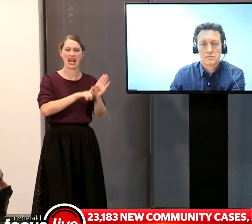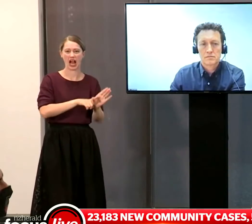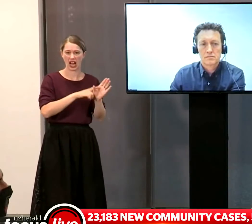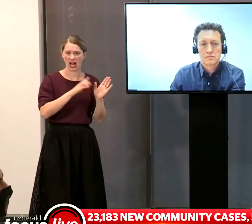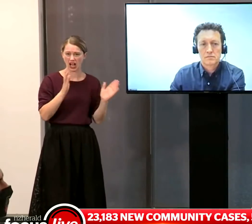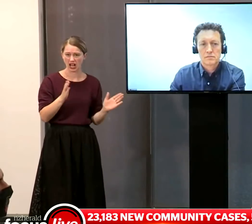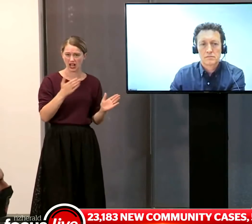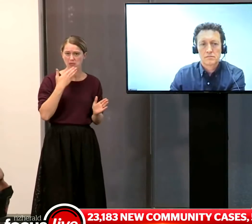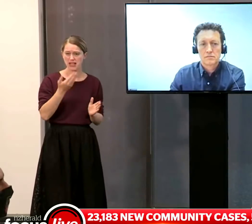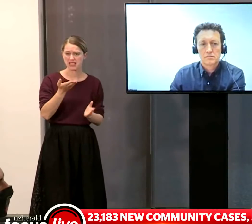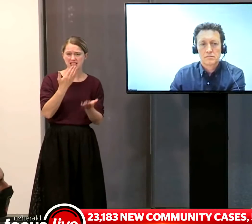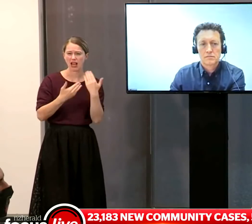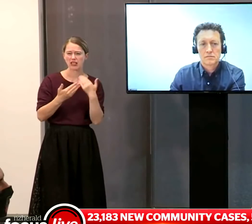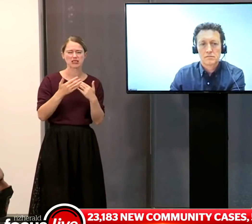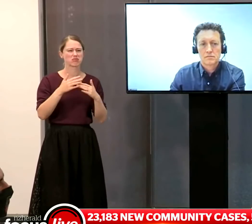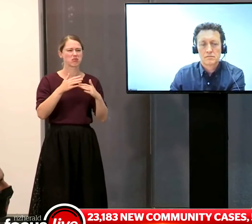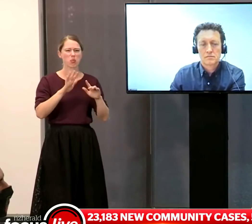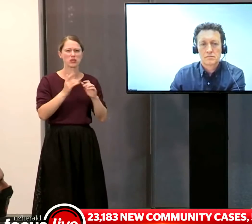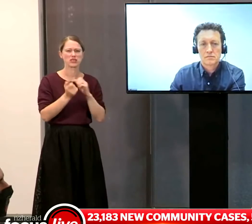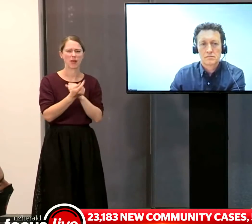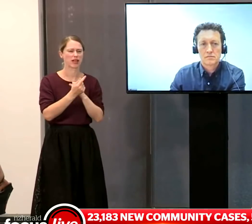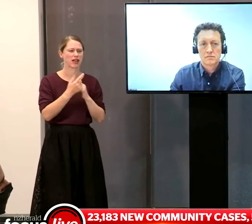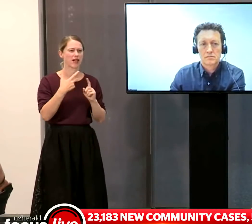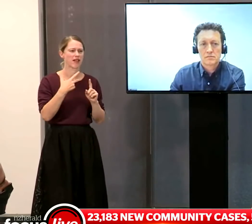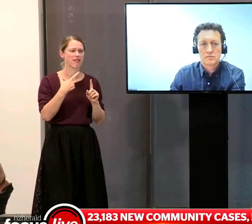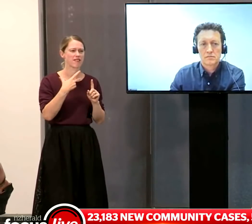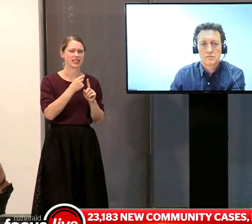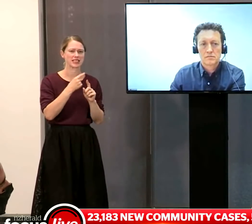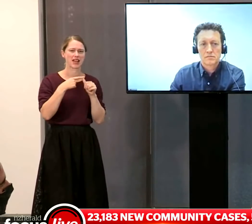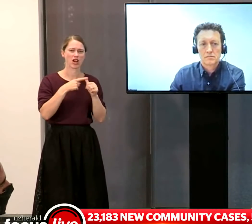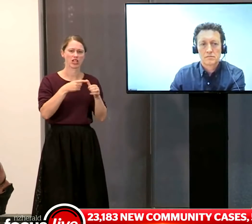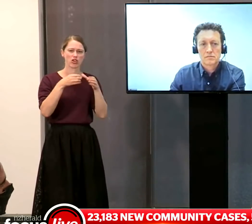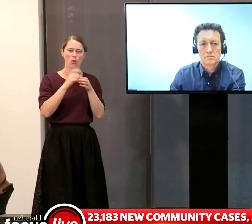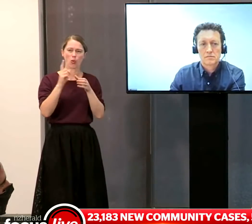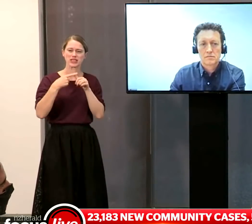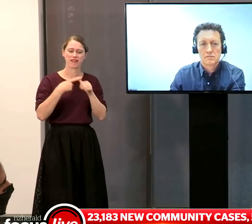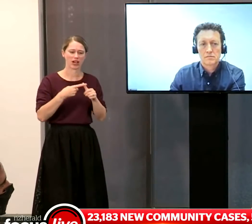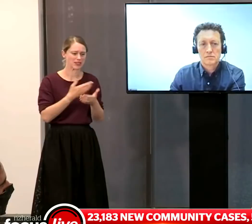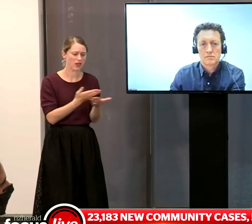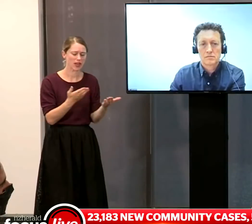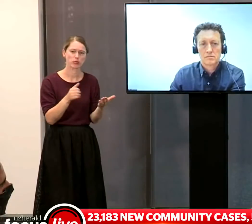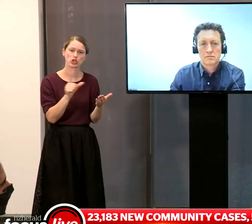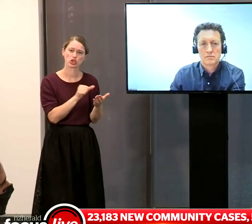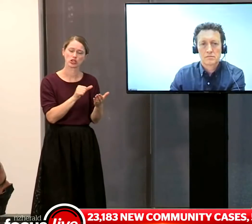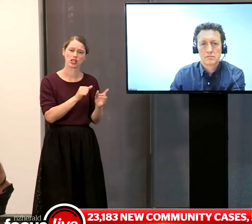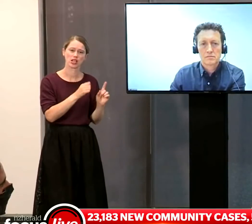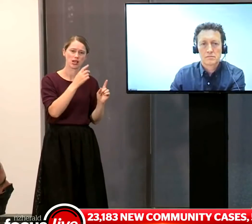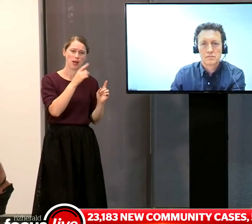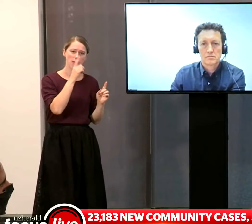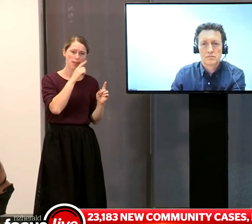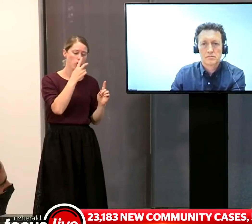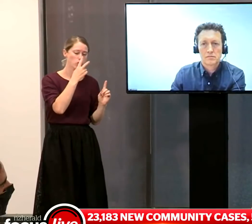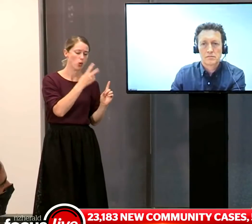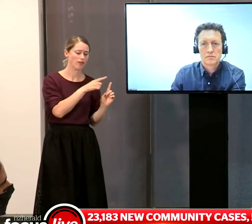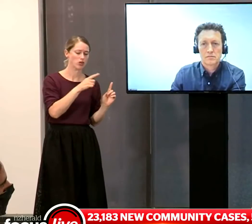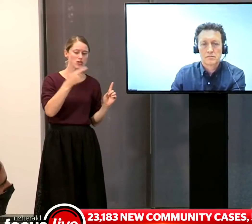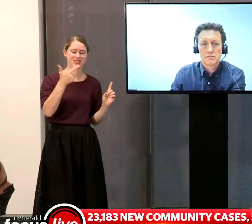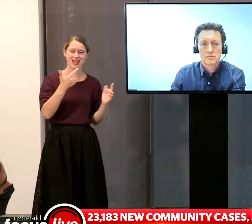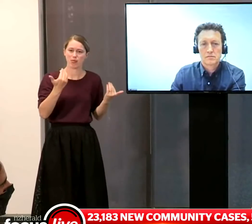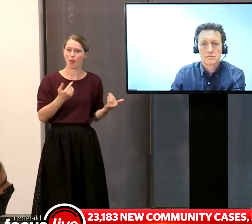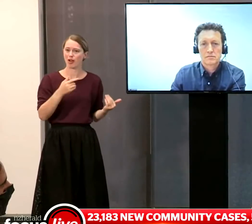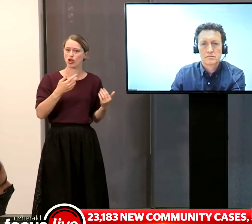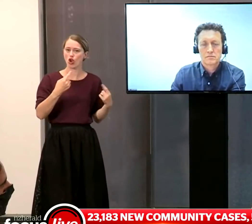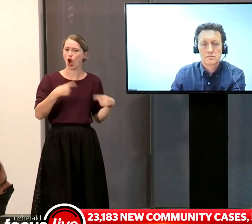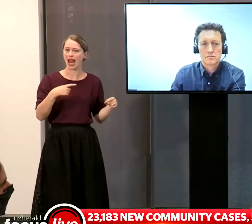please share with us the gist of the COVID vaccine technical advisory group's advice on why we are not boosting that 12 to 17-year-old age group at this